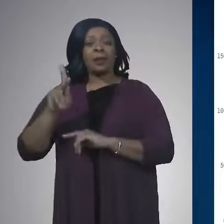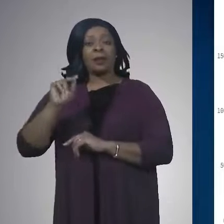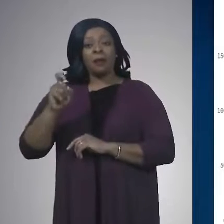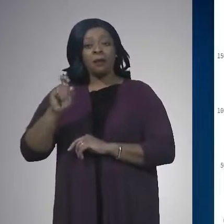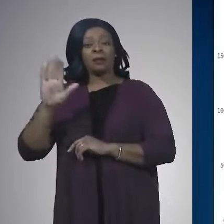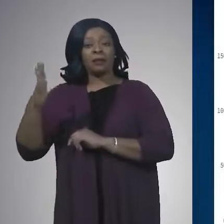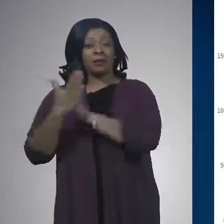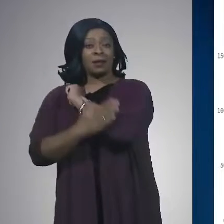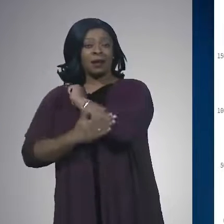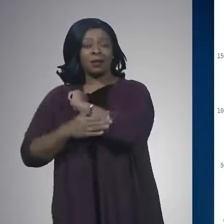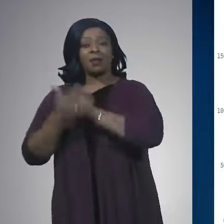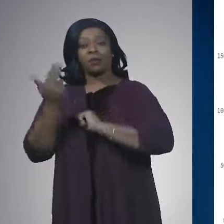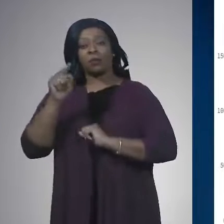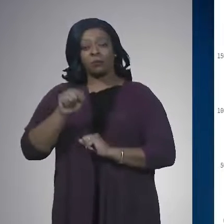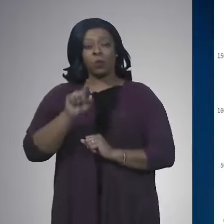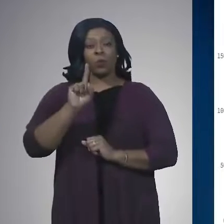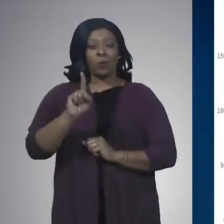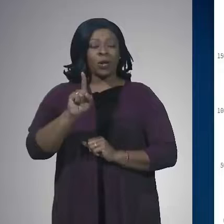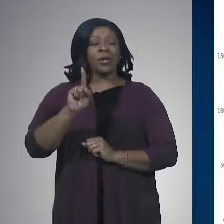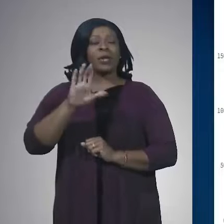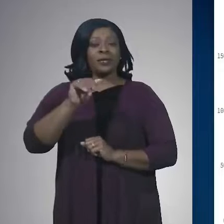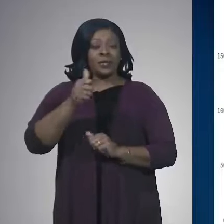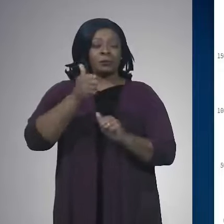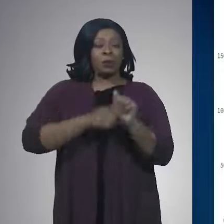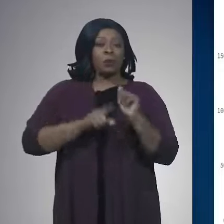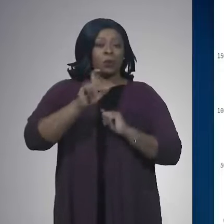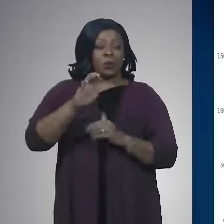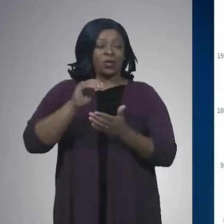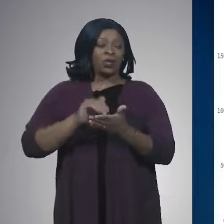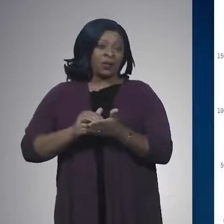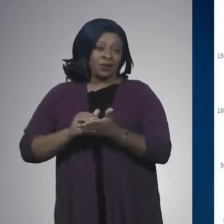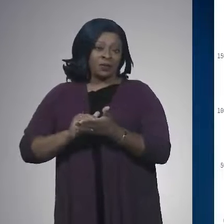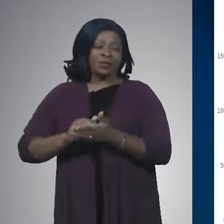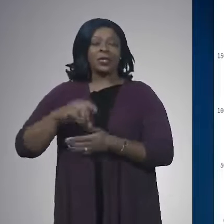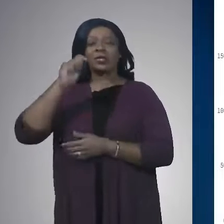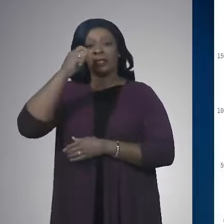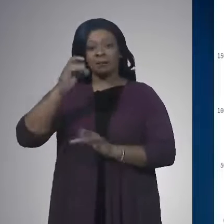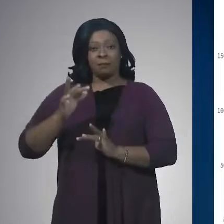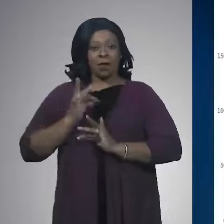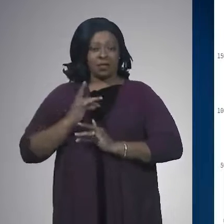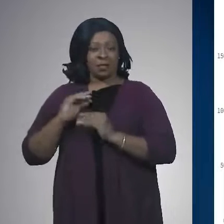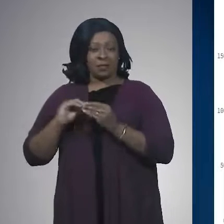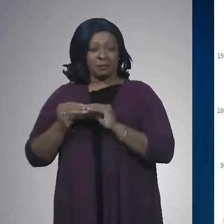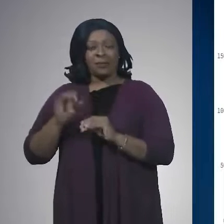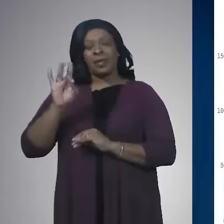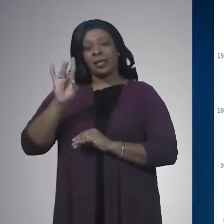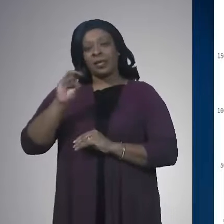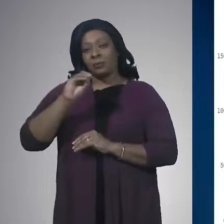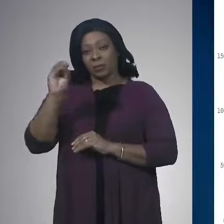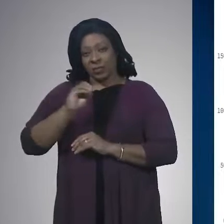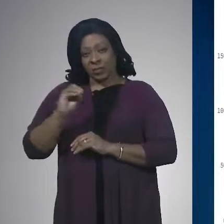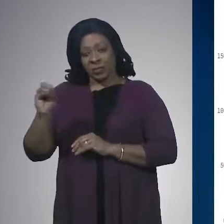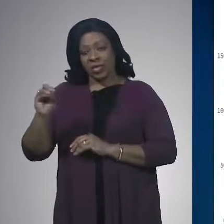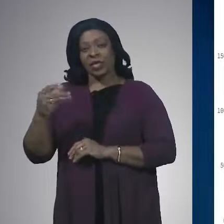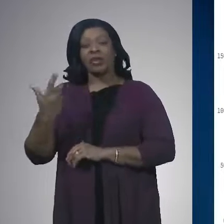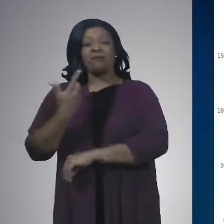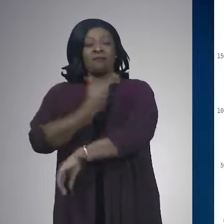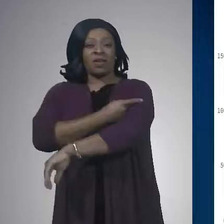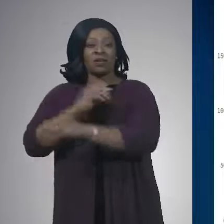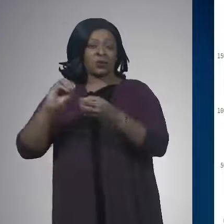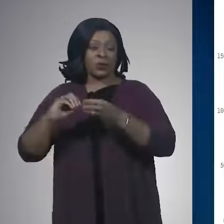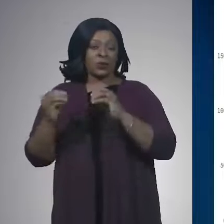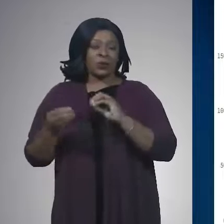with a 13.1 cases per 100,000, test positivity rate of 8%, and vaccination